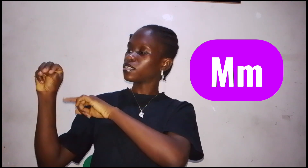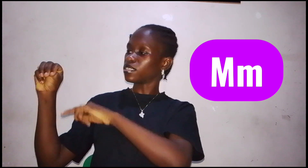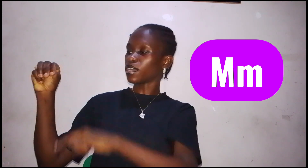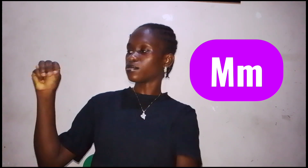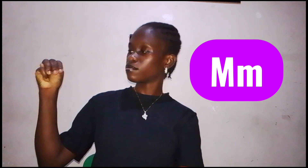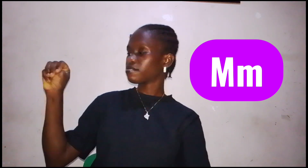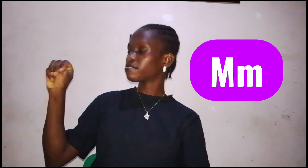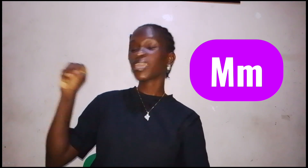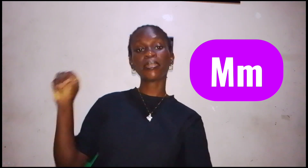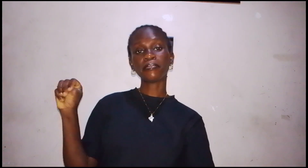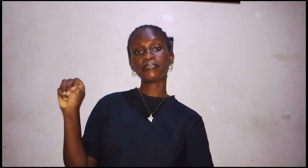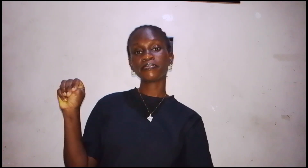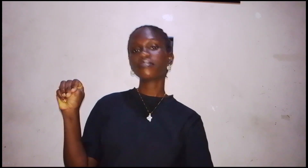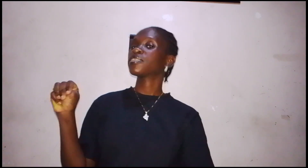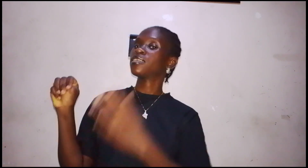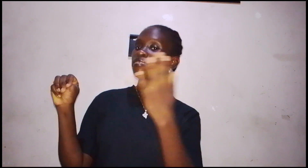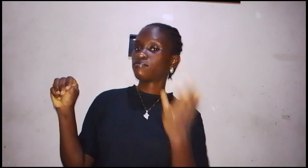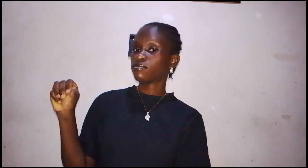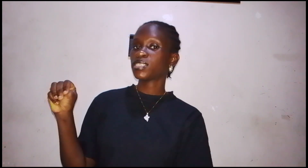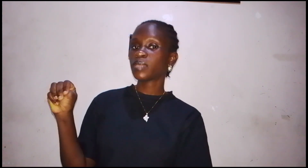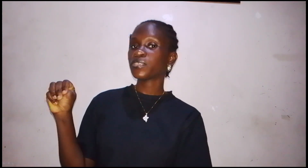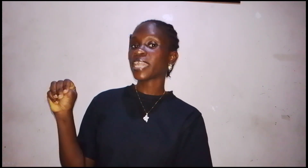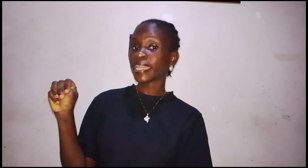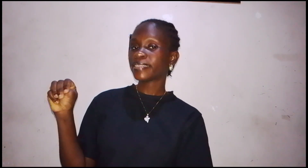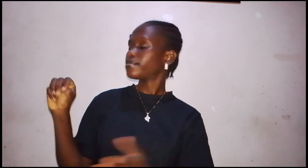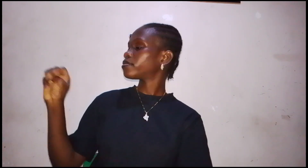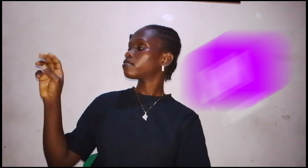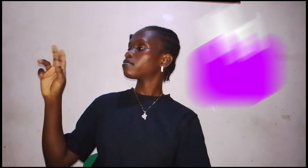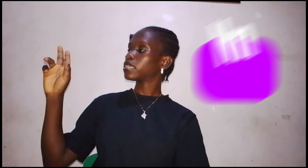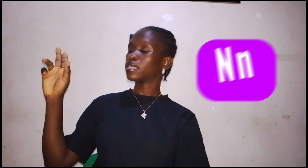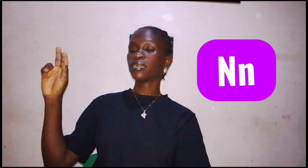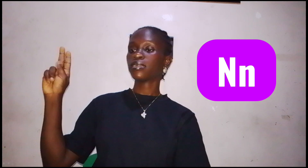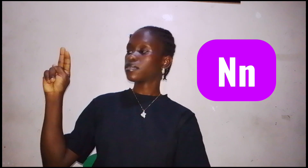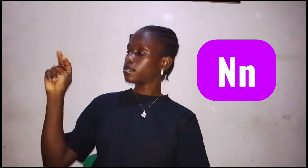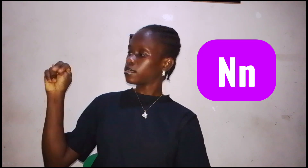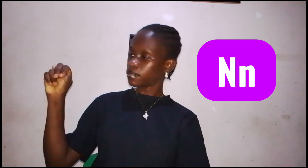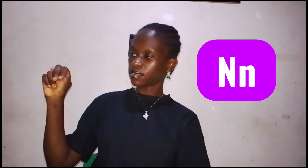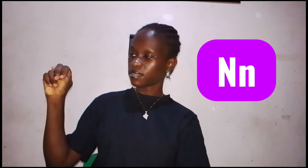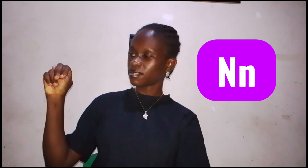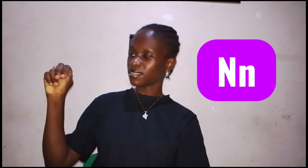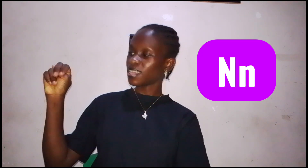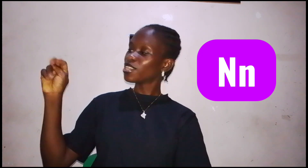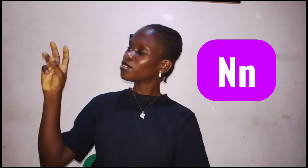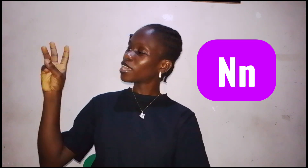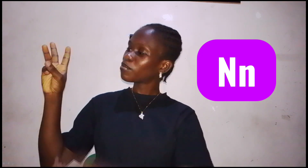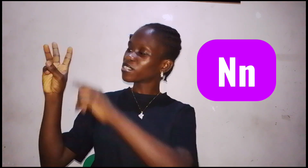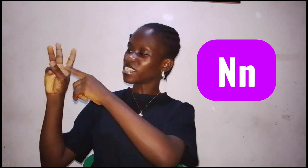down. M. Same with N. You know, M was